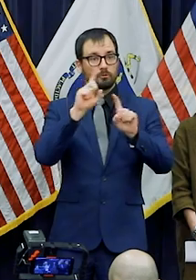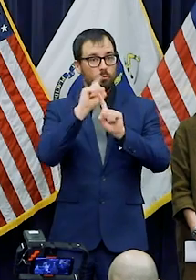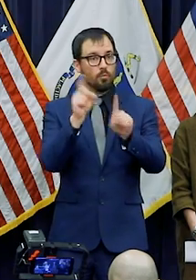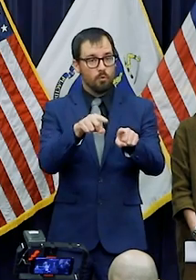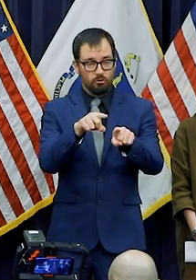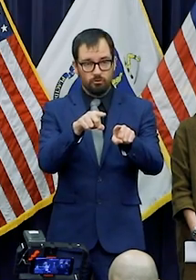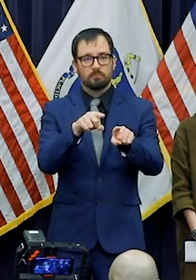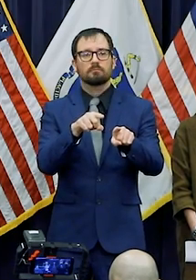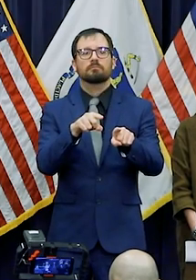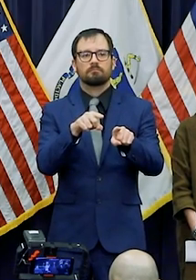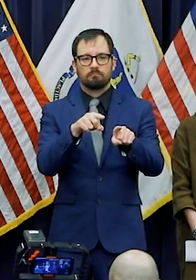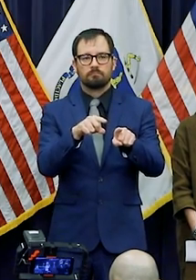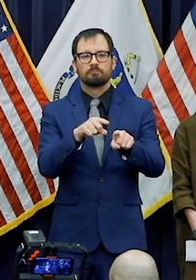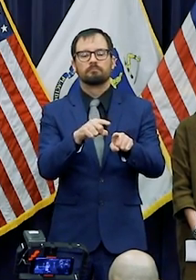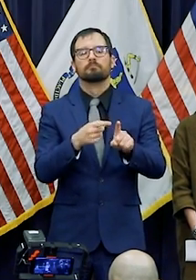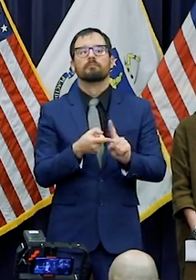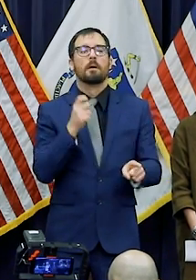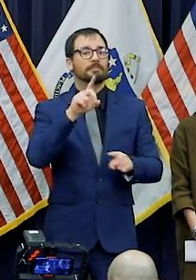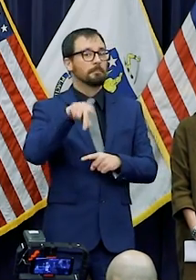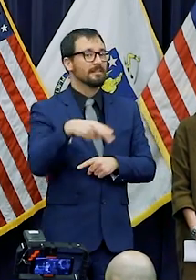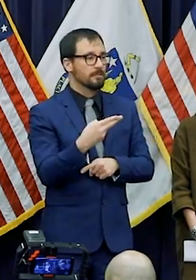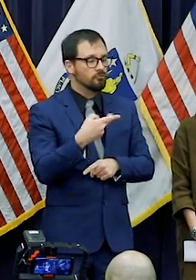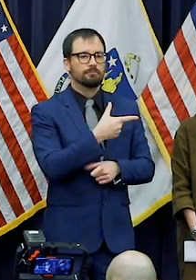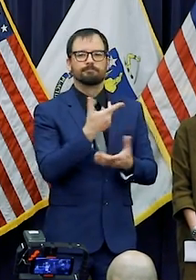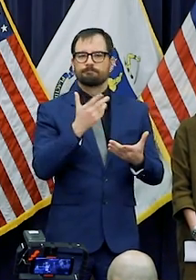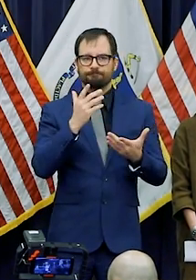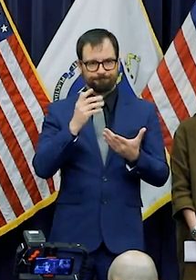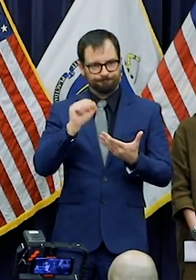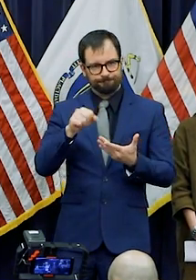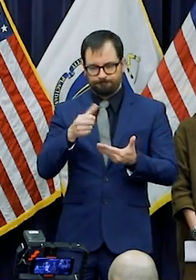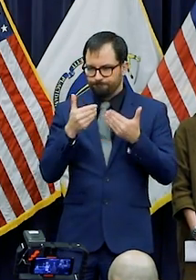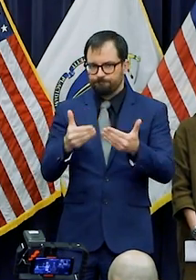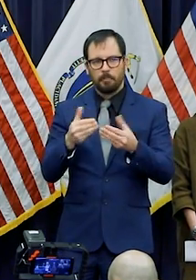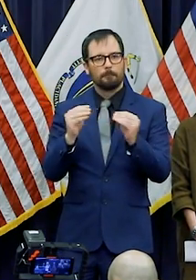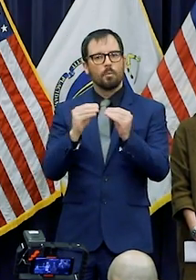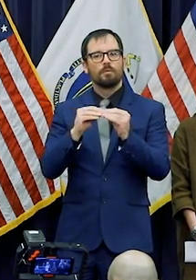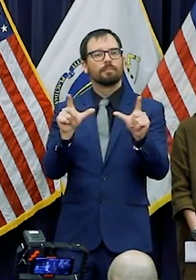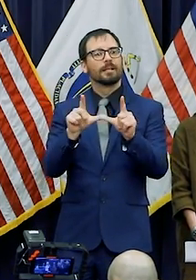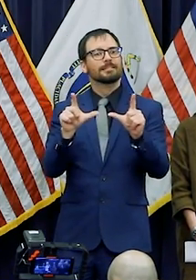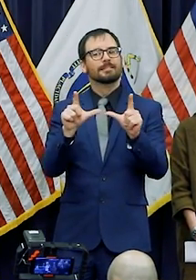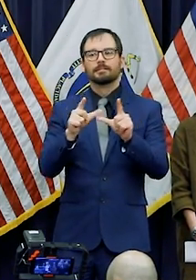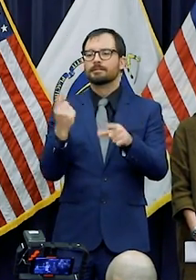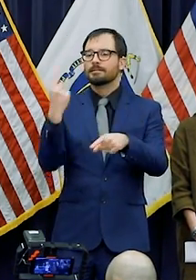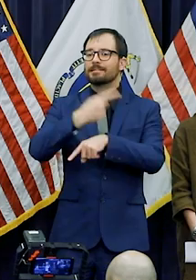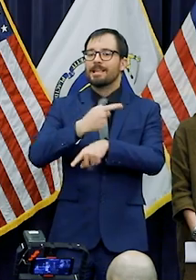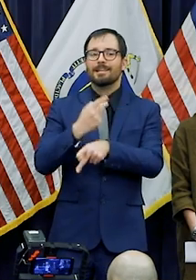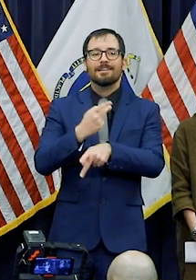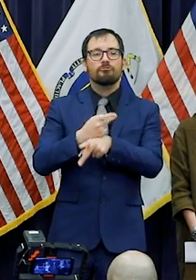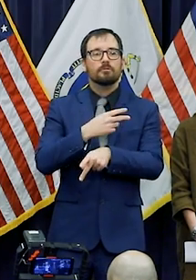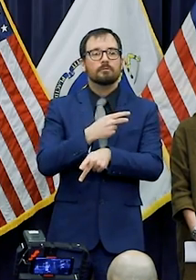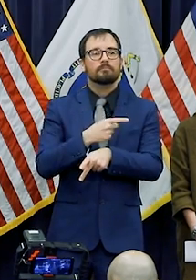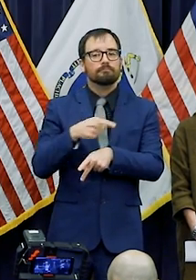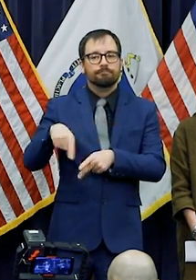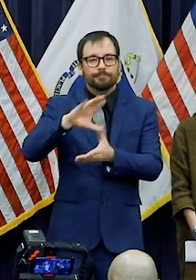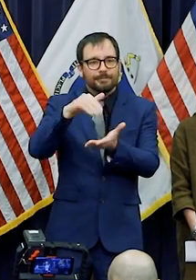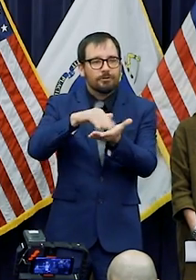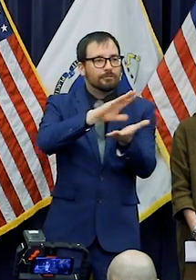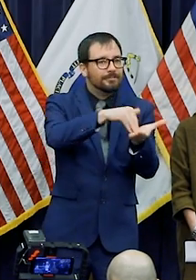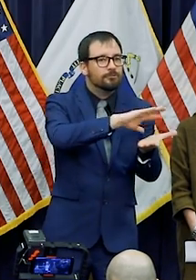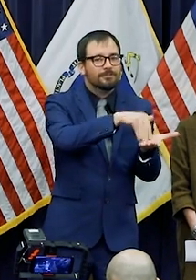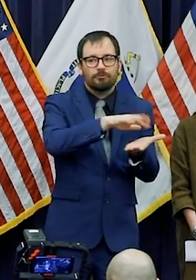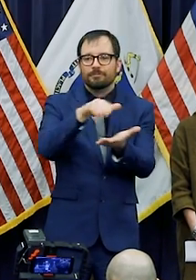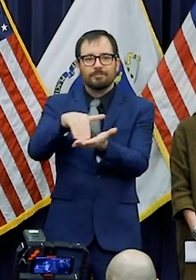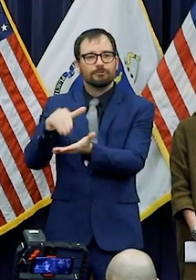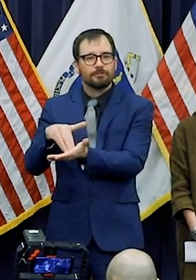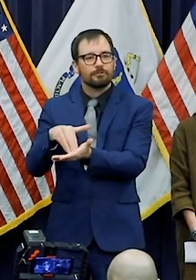professionals. These orders will make it easier for licensed healthcare staff, including registered nurses, licensed